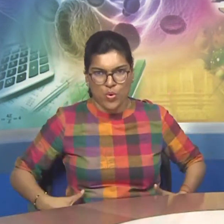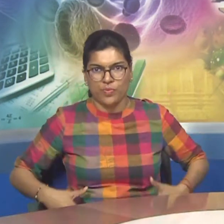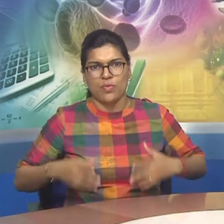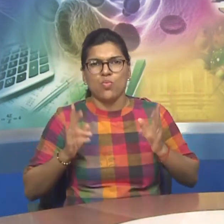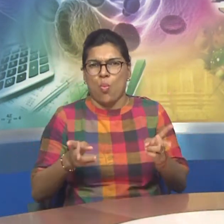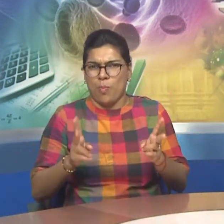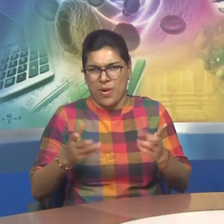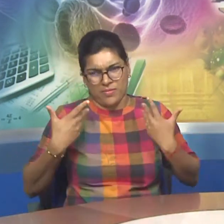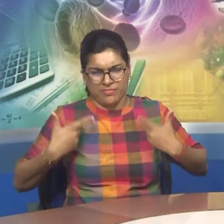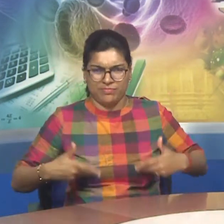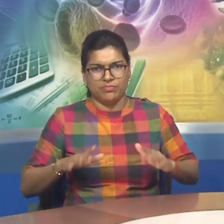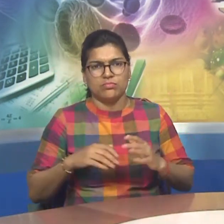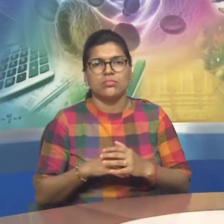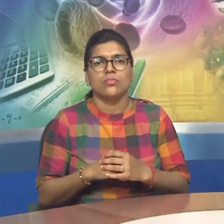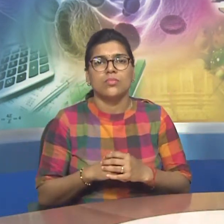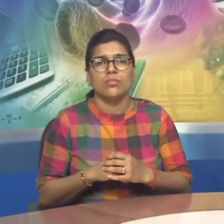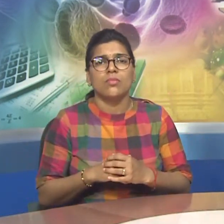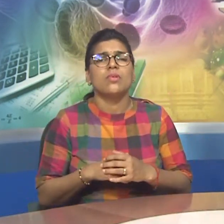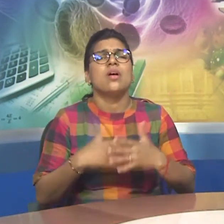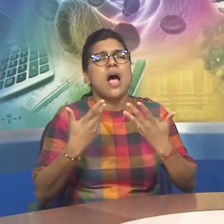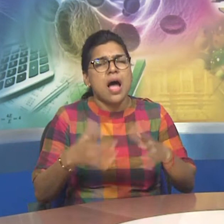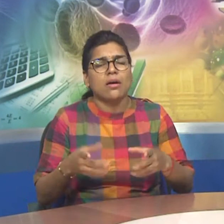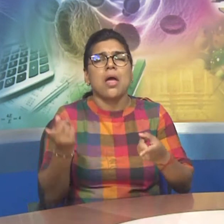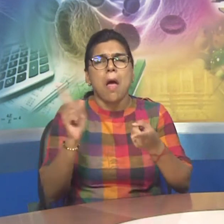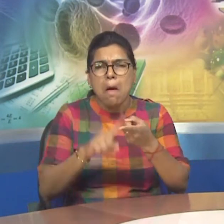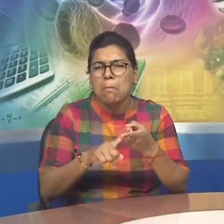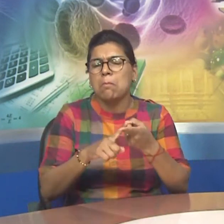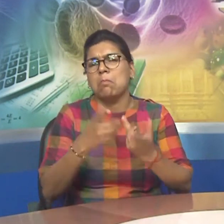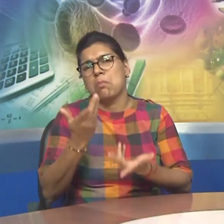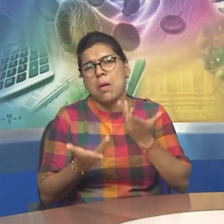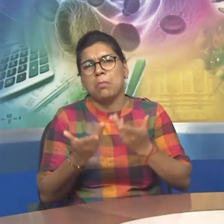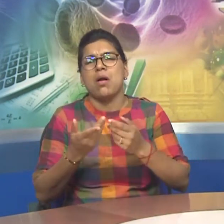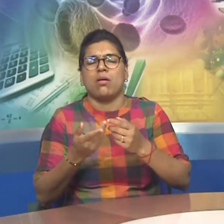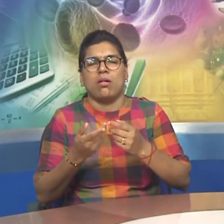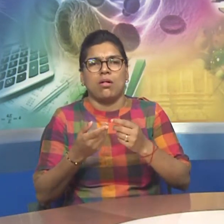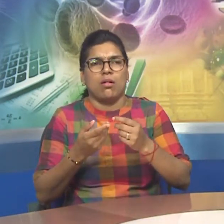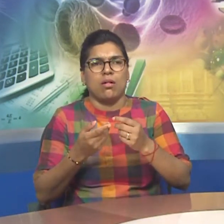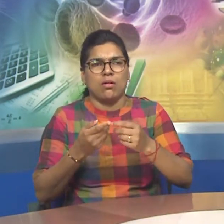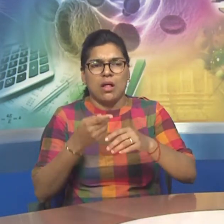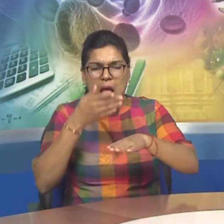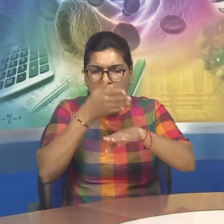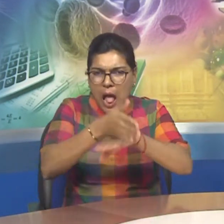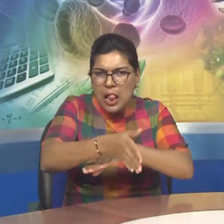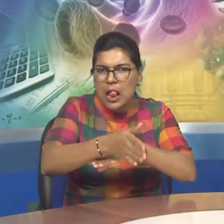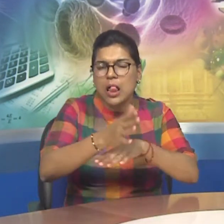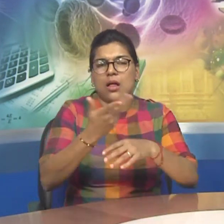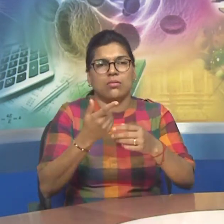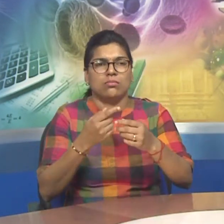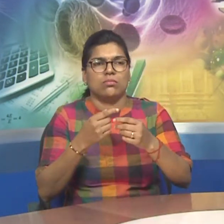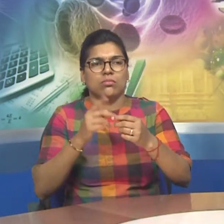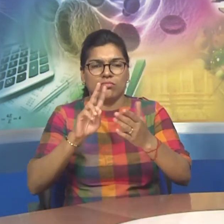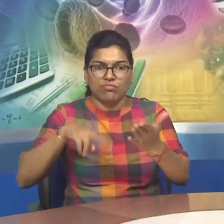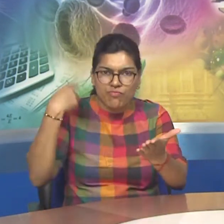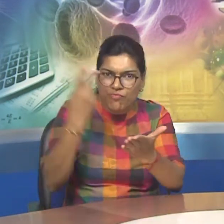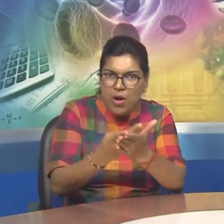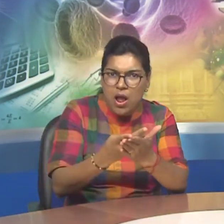So in the red color you can see the stanzas, and below that is the explanation. As you know, when we